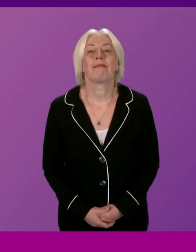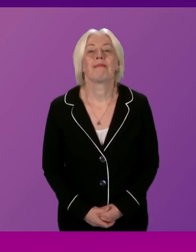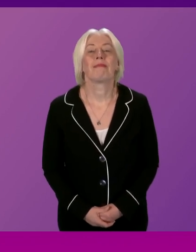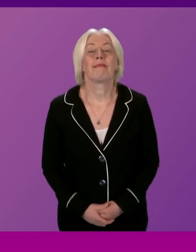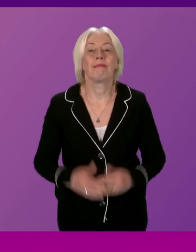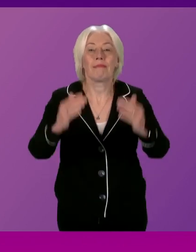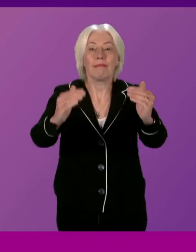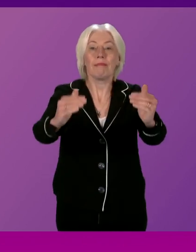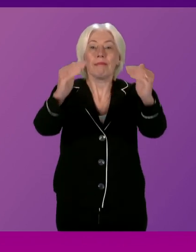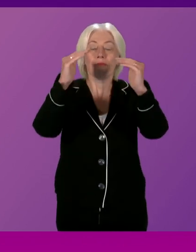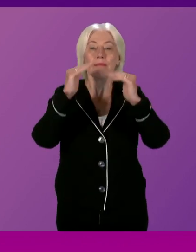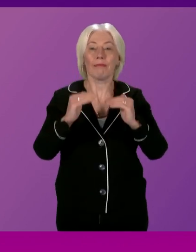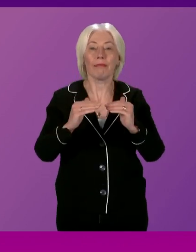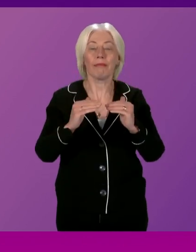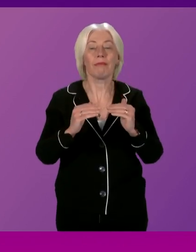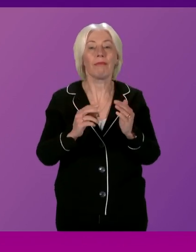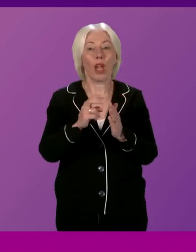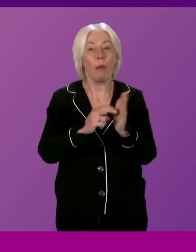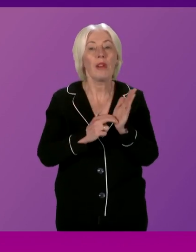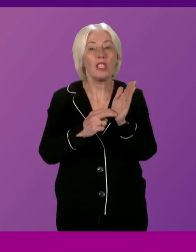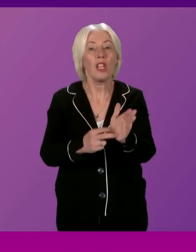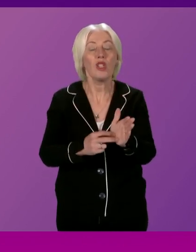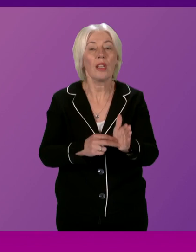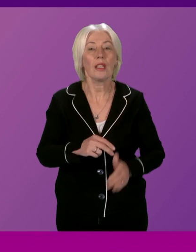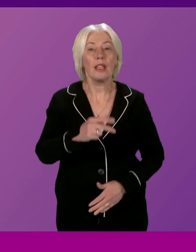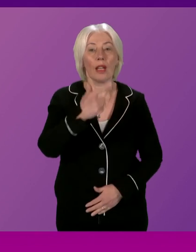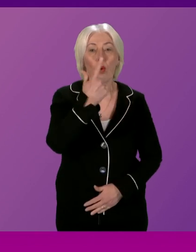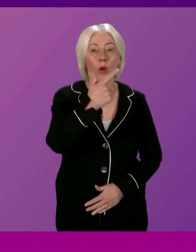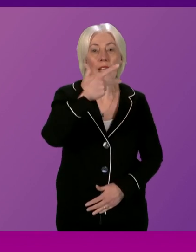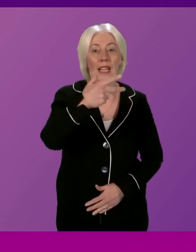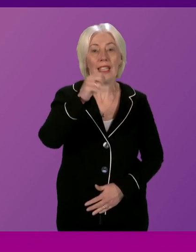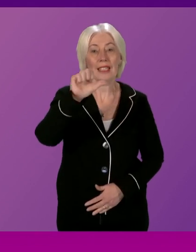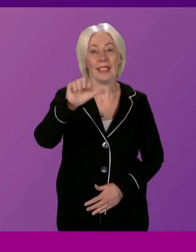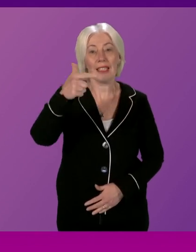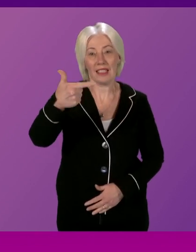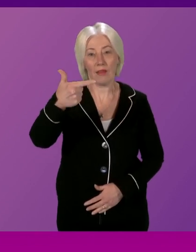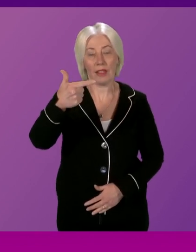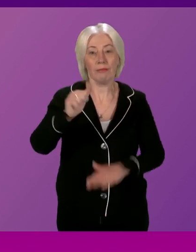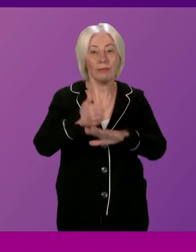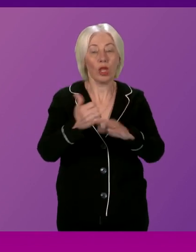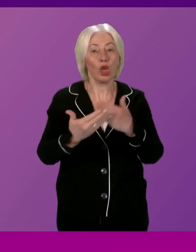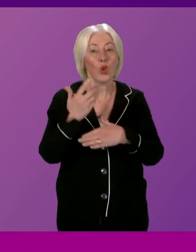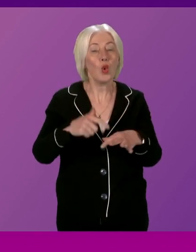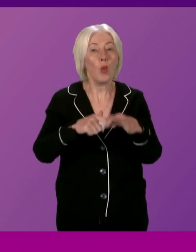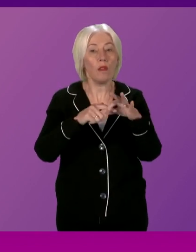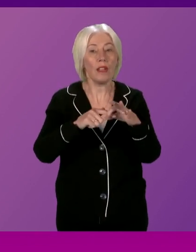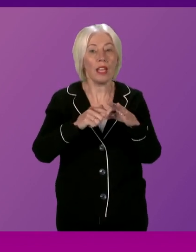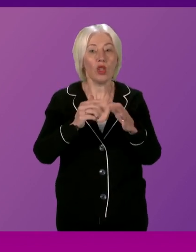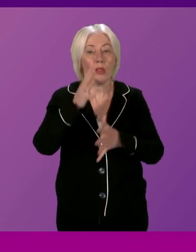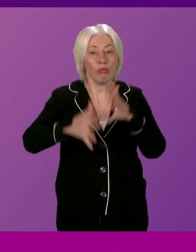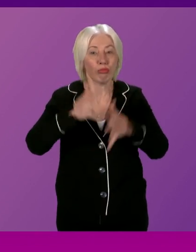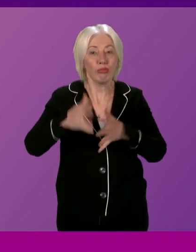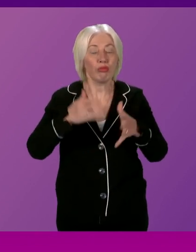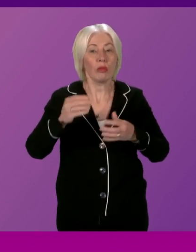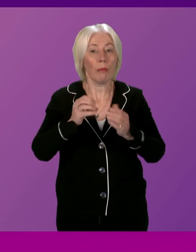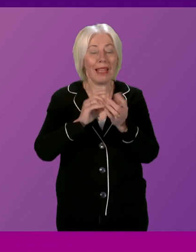We move then to petition number 1867 to establish a new qualification for British Sign